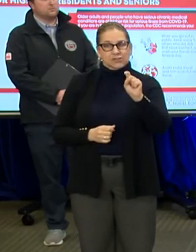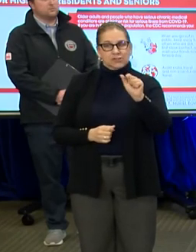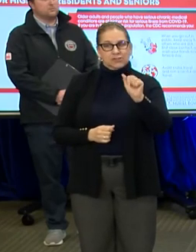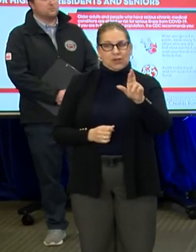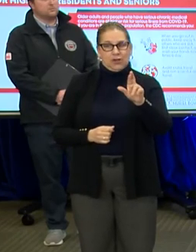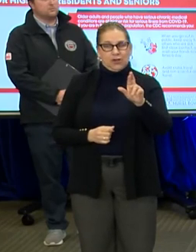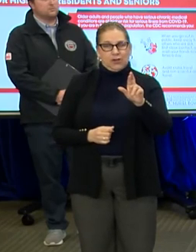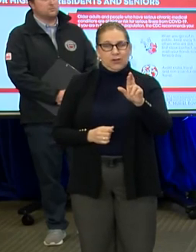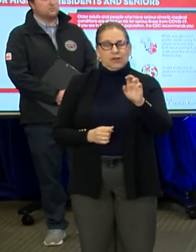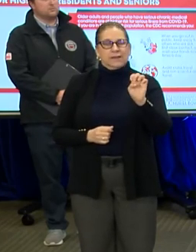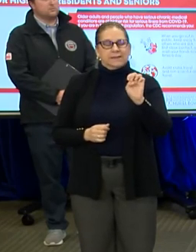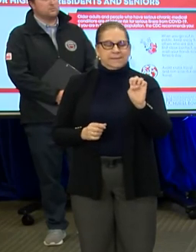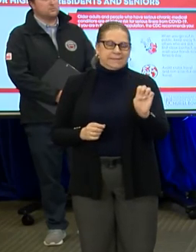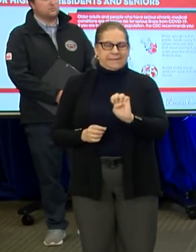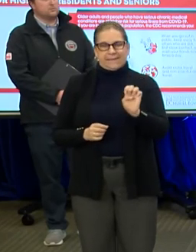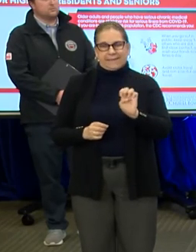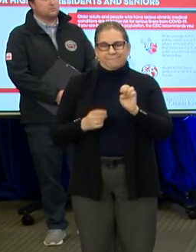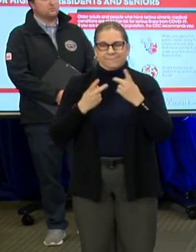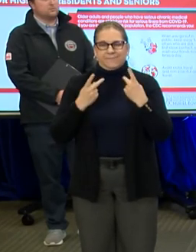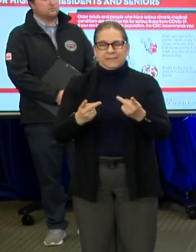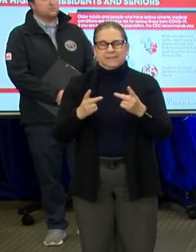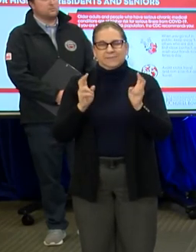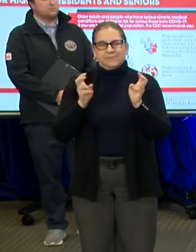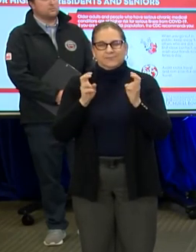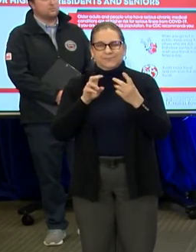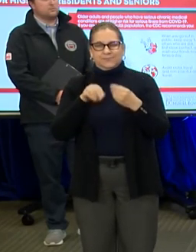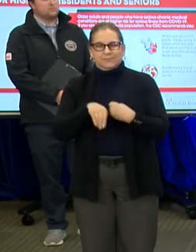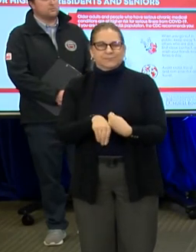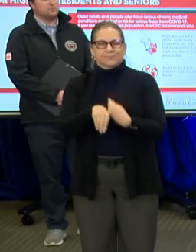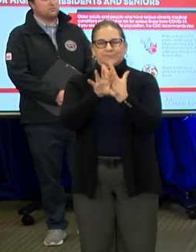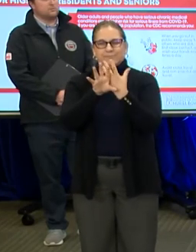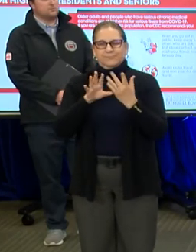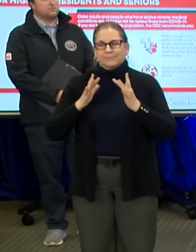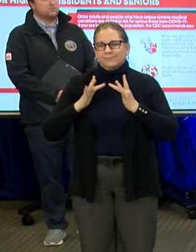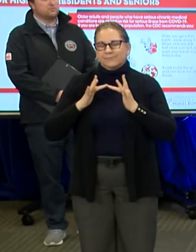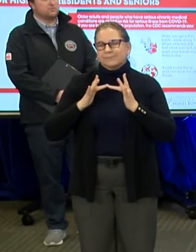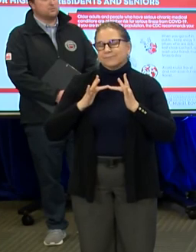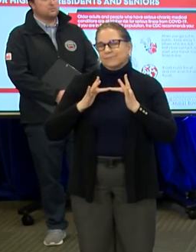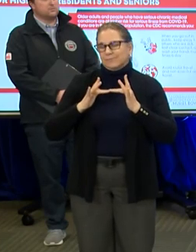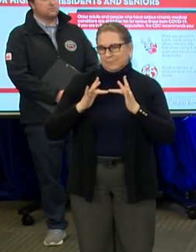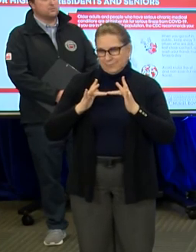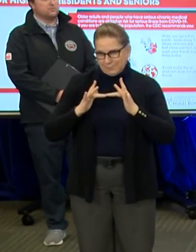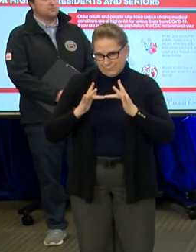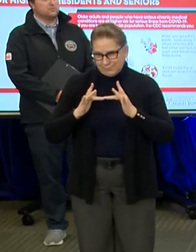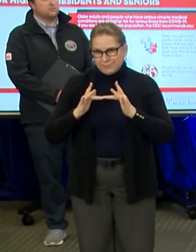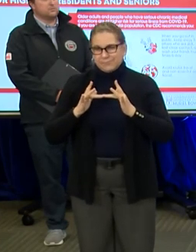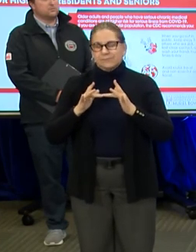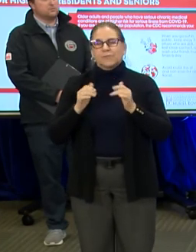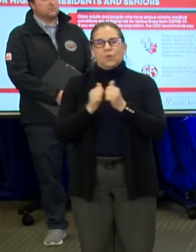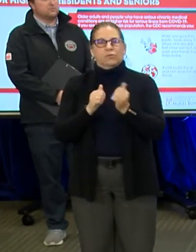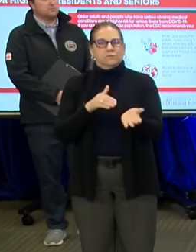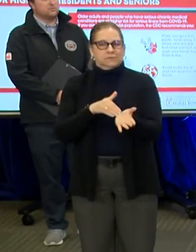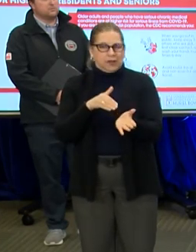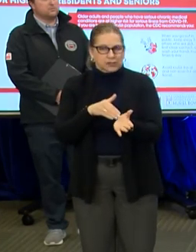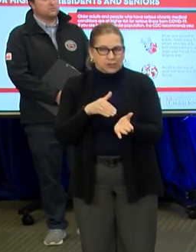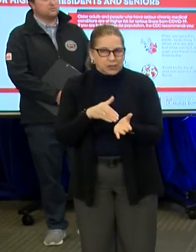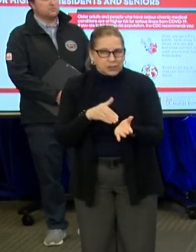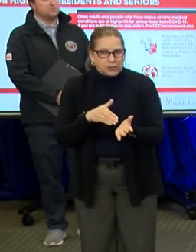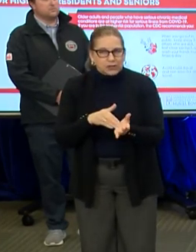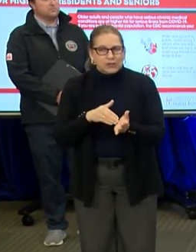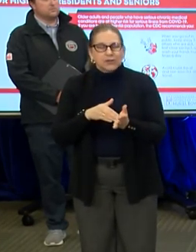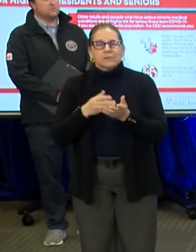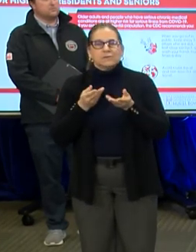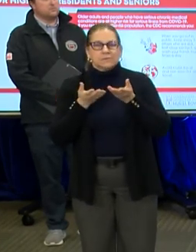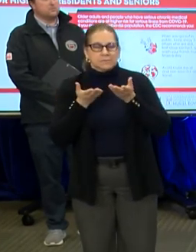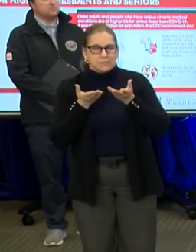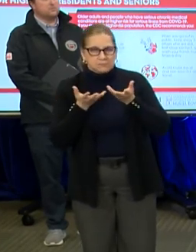care needs. This service is a virtual video visit with a medical provider offering consultation,